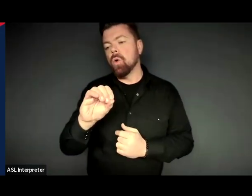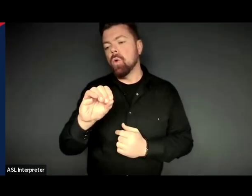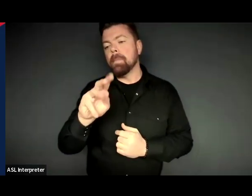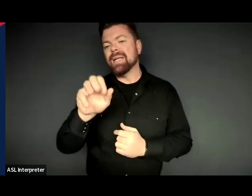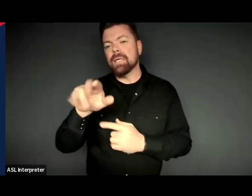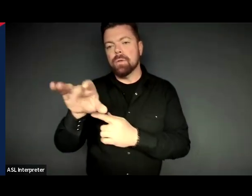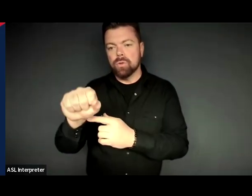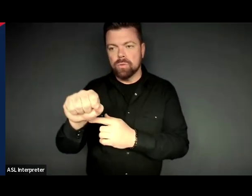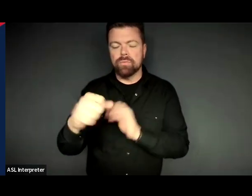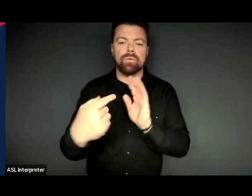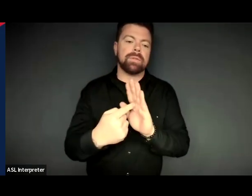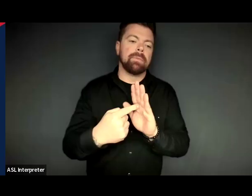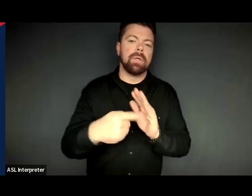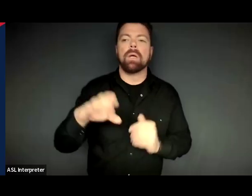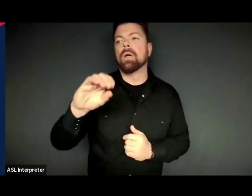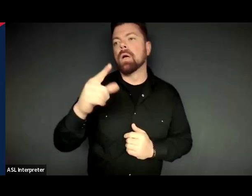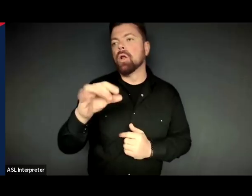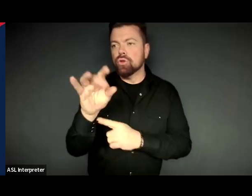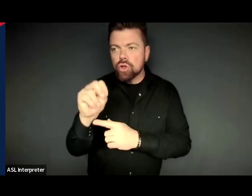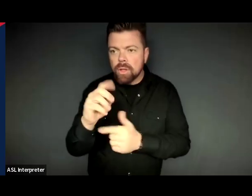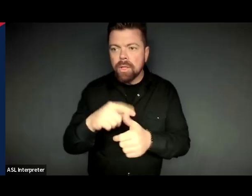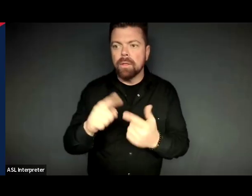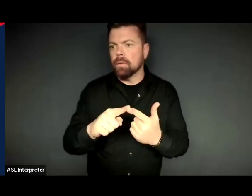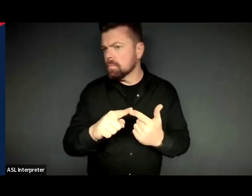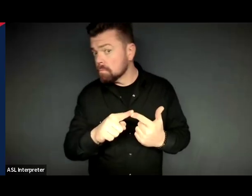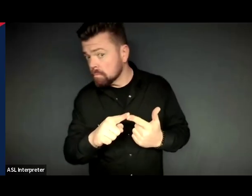using collagen,